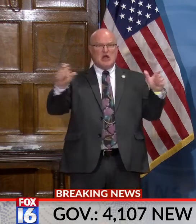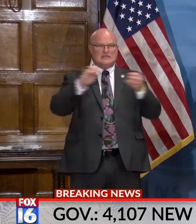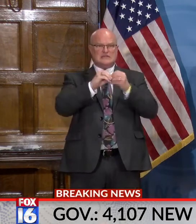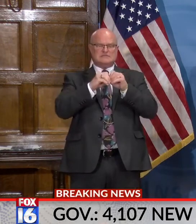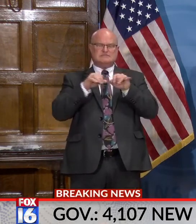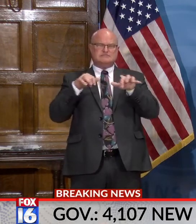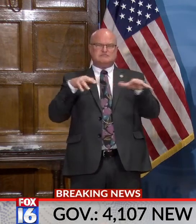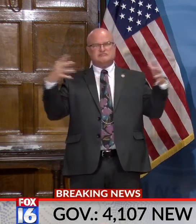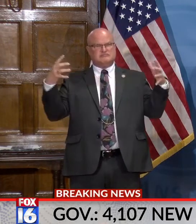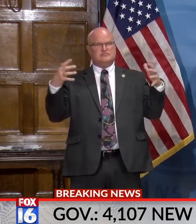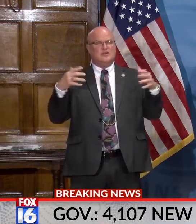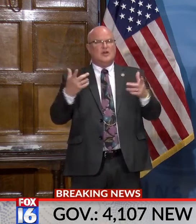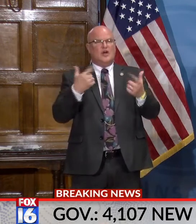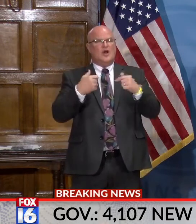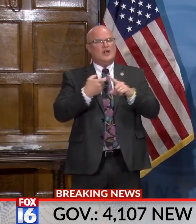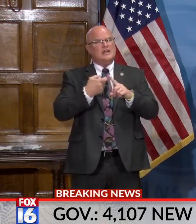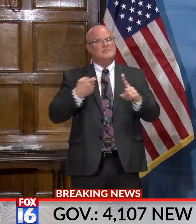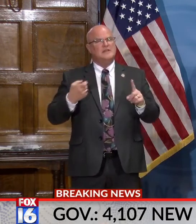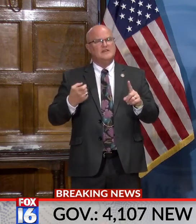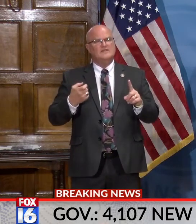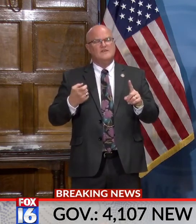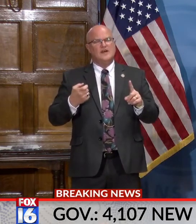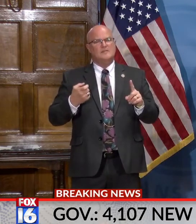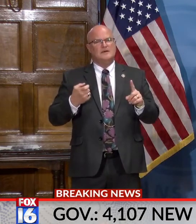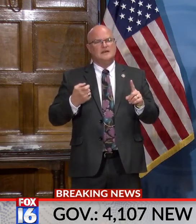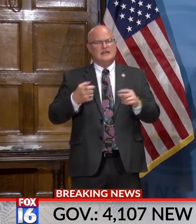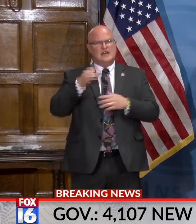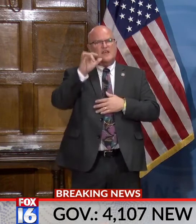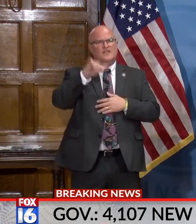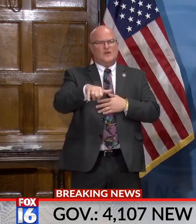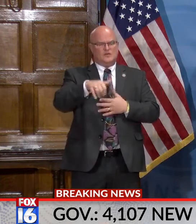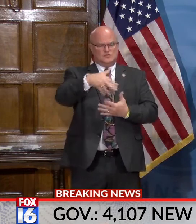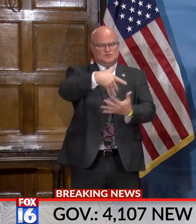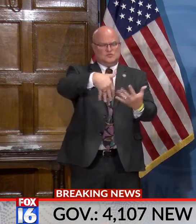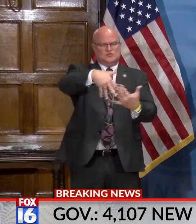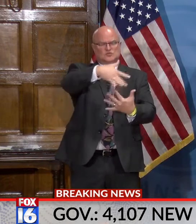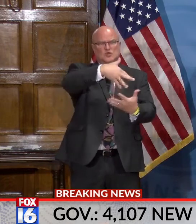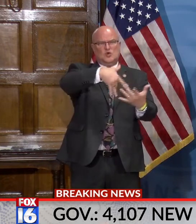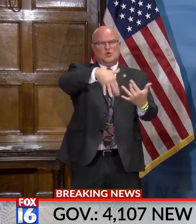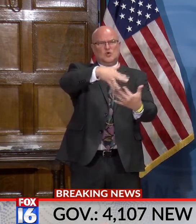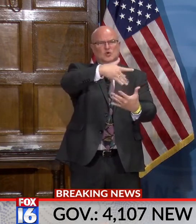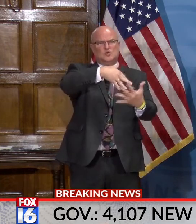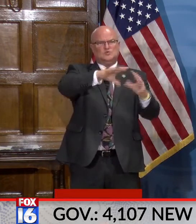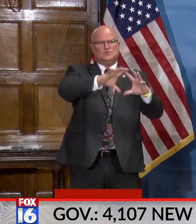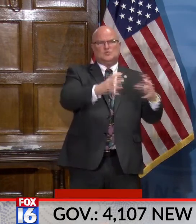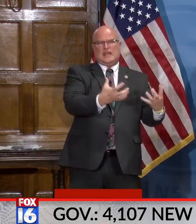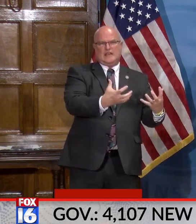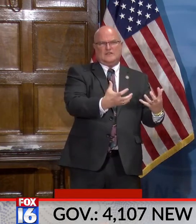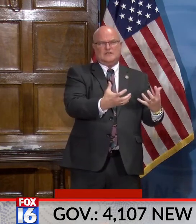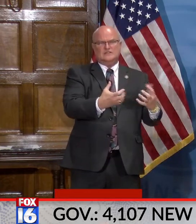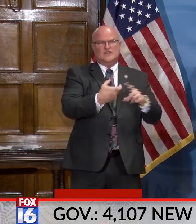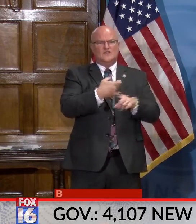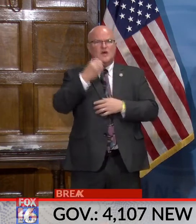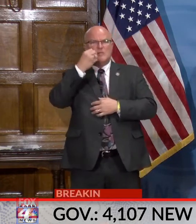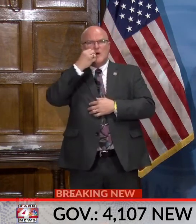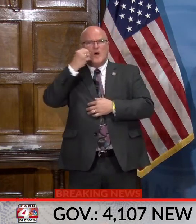are coming from those social environments. They're coming from the